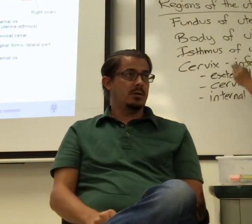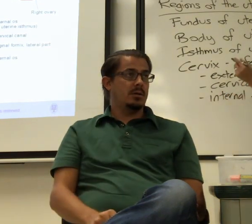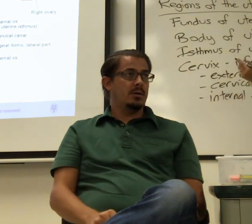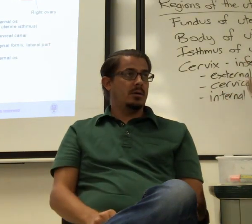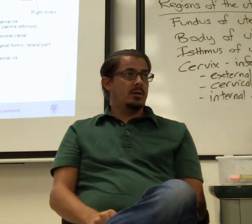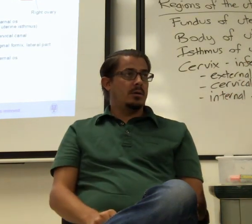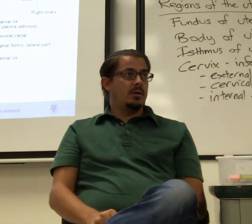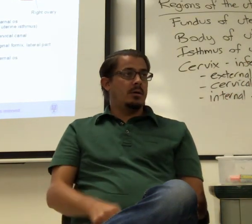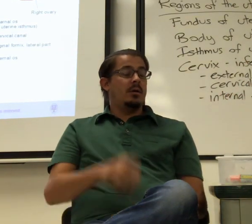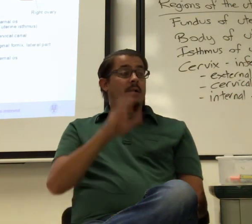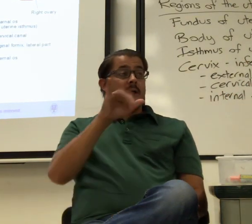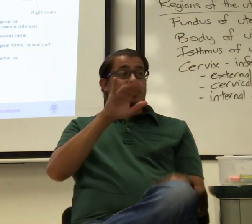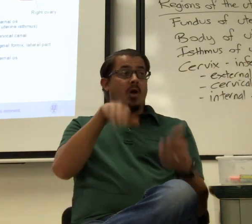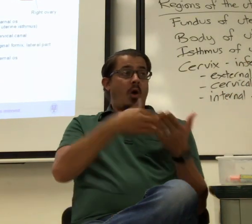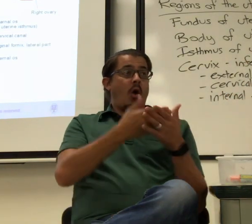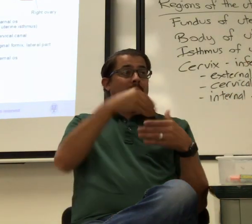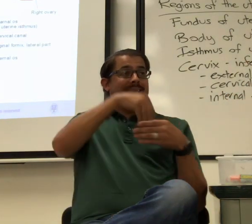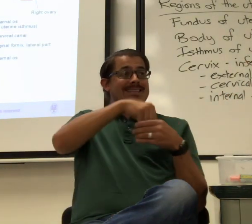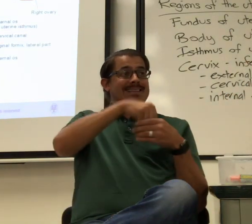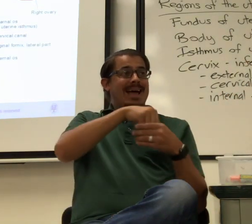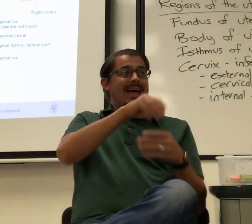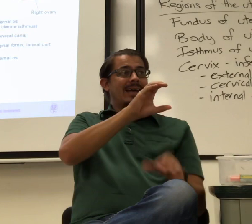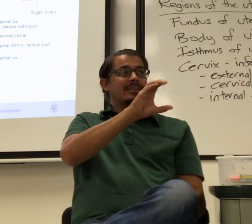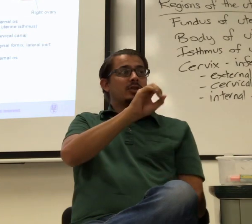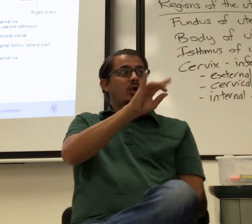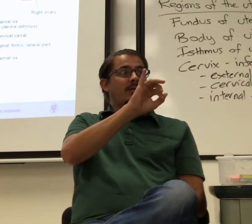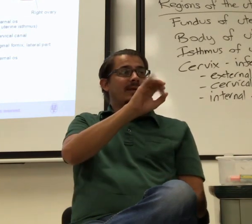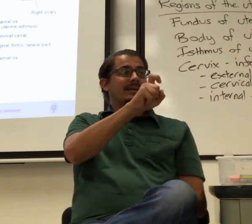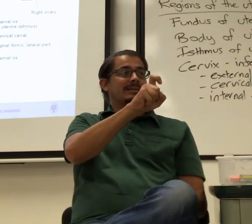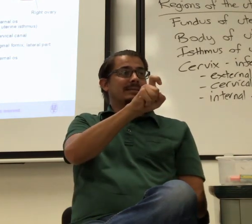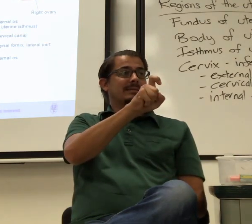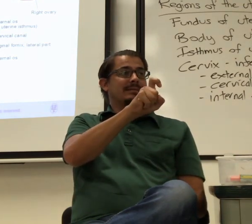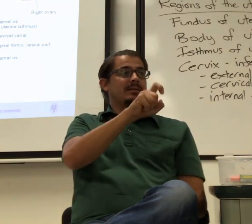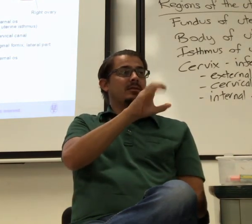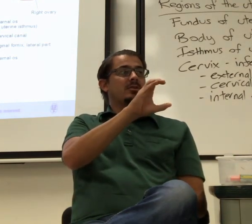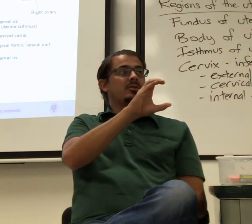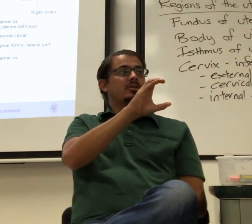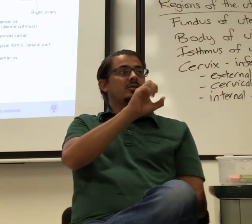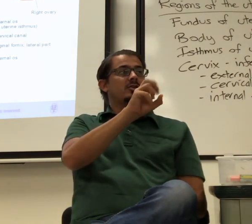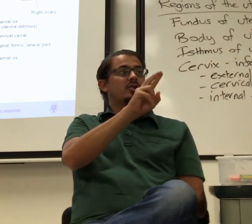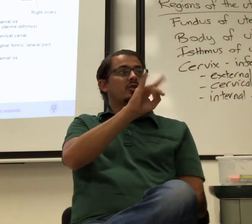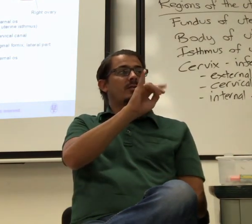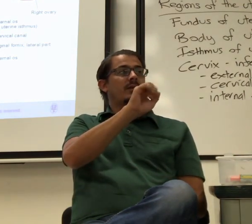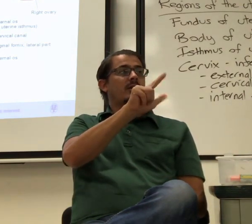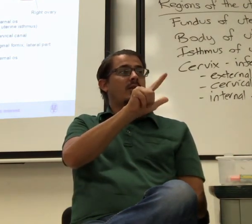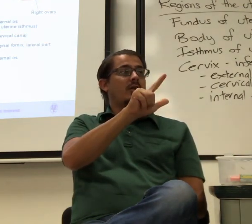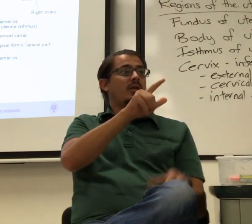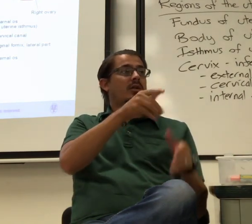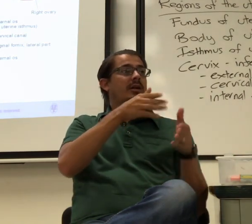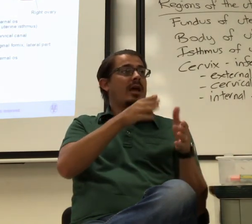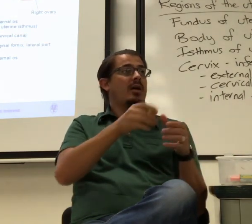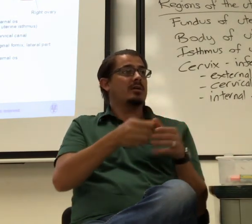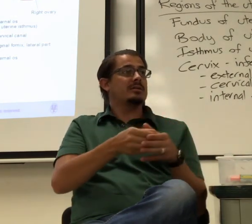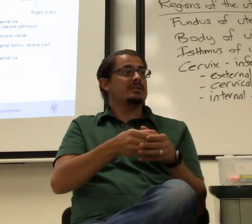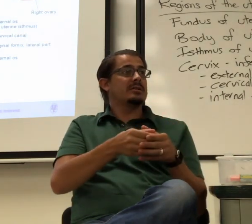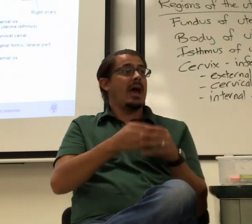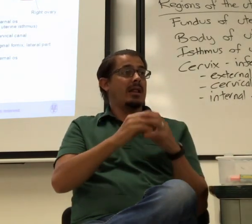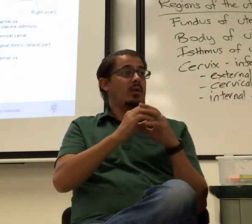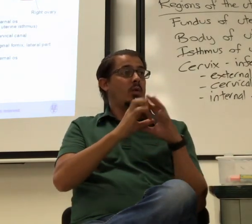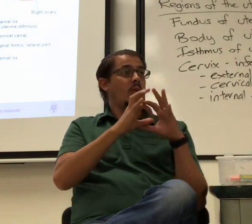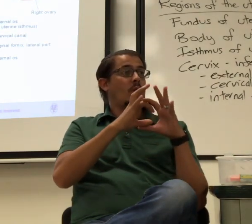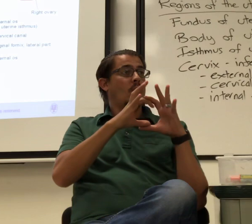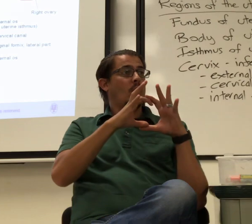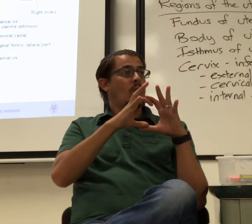This is all inside the cervix. And the cervical canal, when it dilates enough during labor and